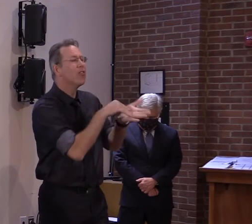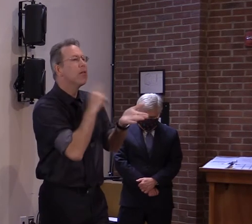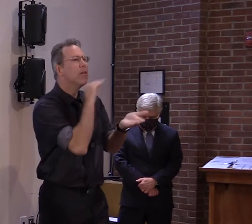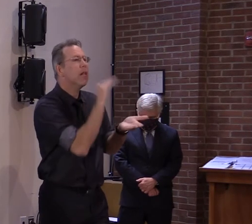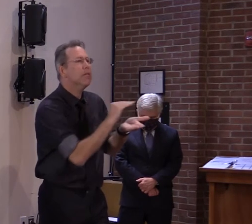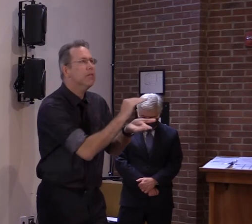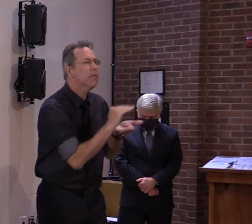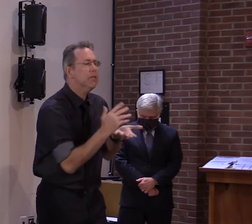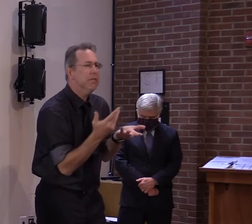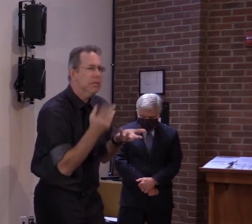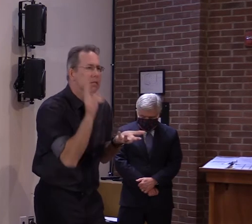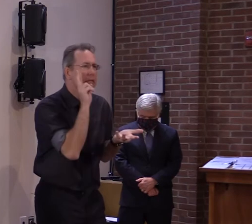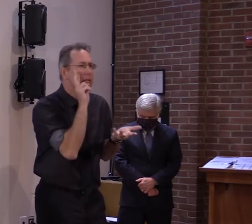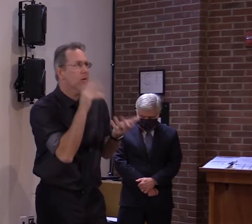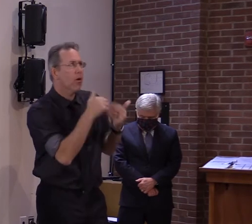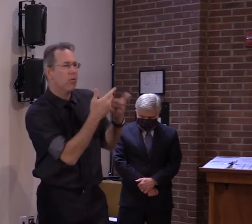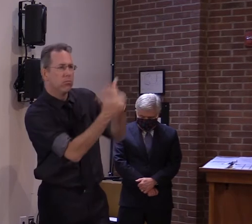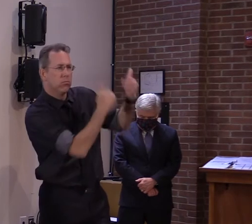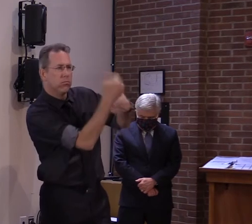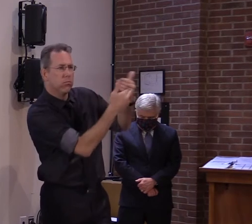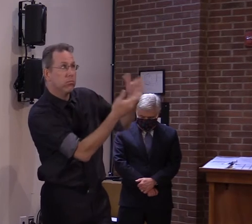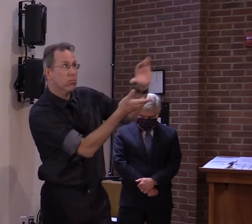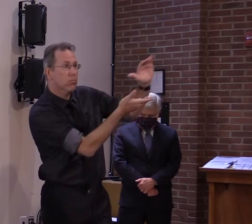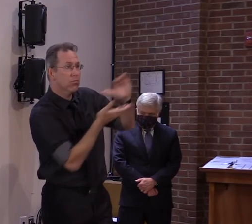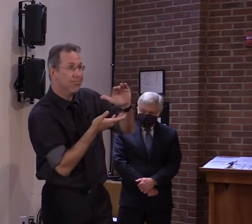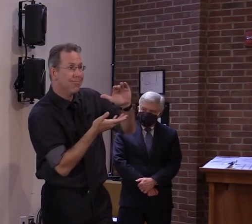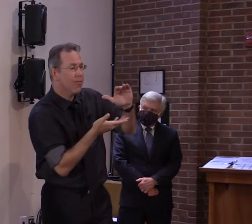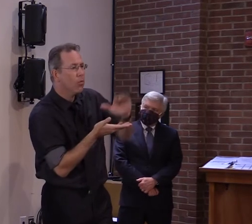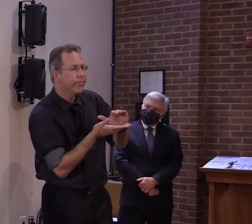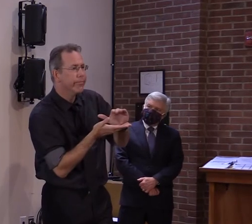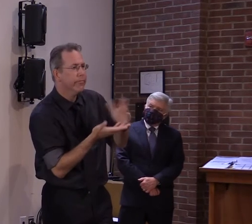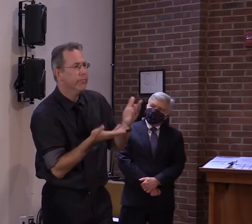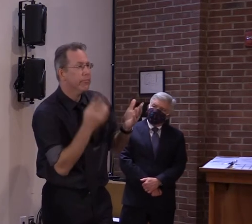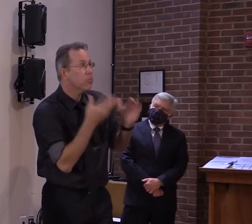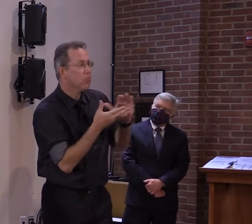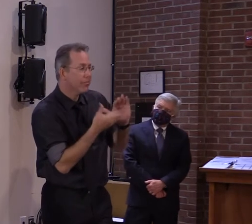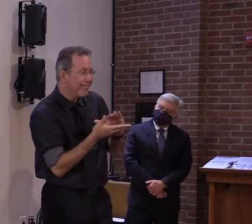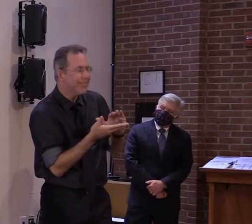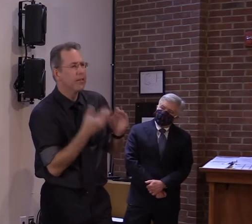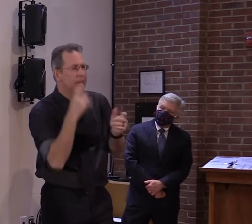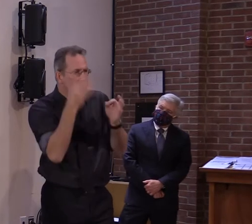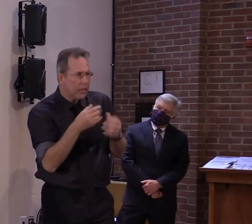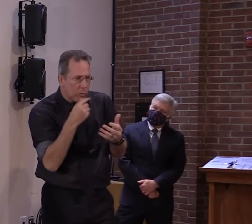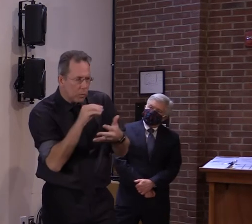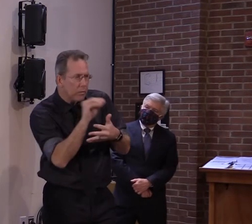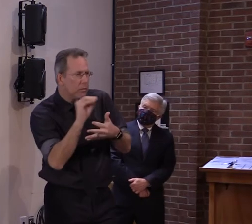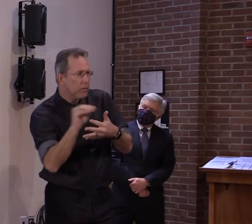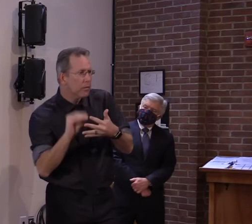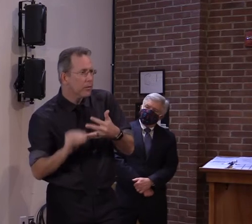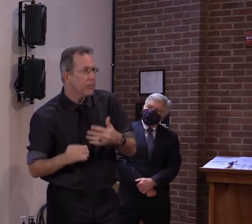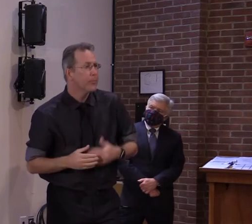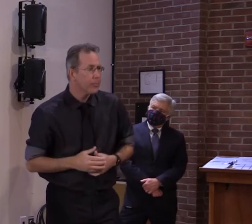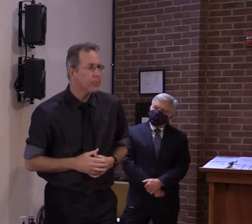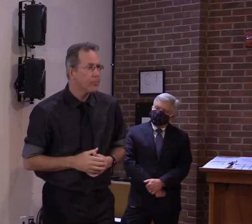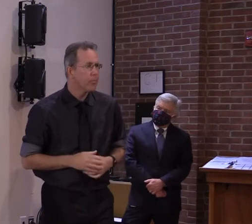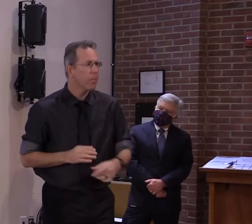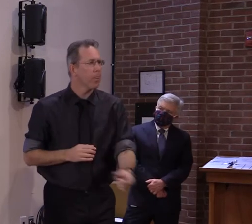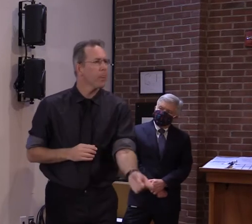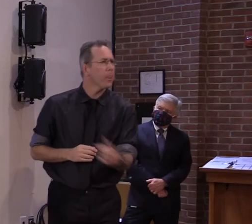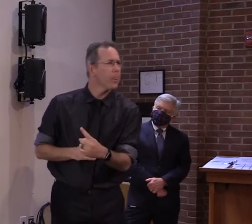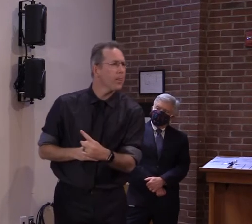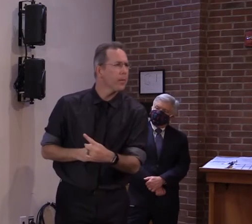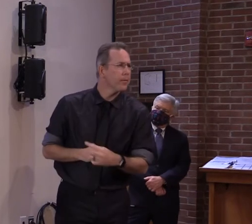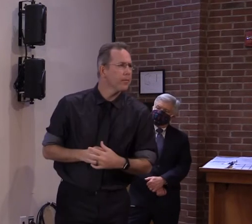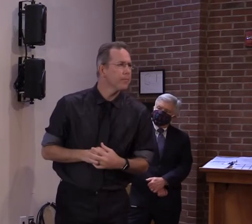And I noticed we have some good news about the AstraZeneca vaccine as well this week. It seems to be performing well, especially in older adults. Given that one's